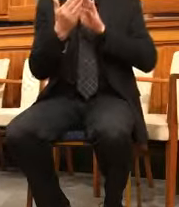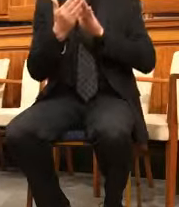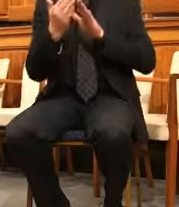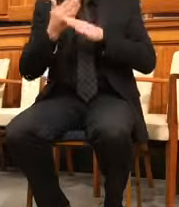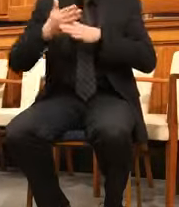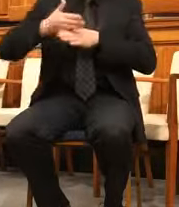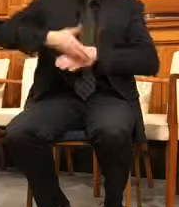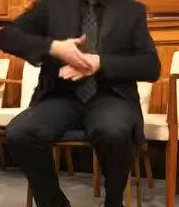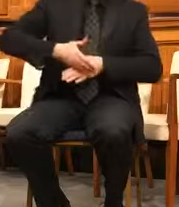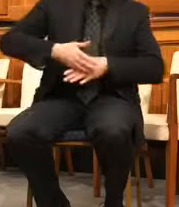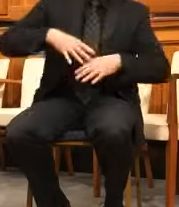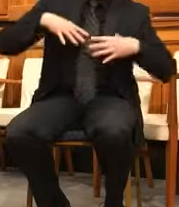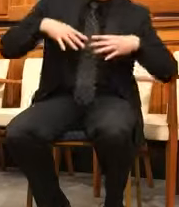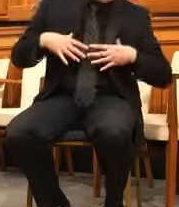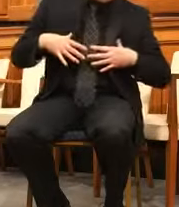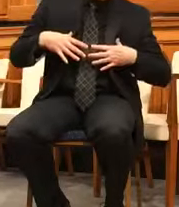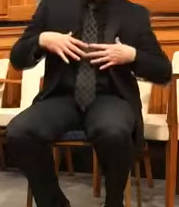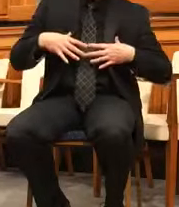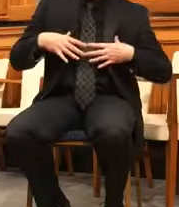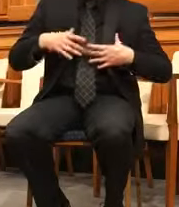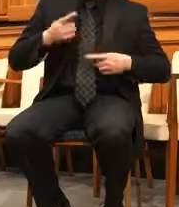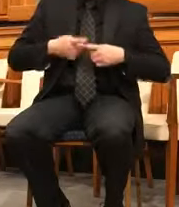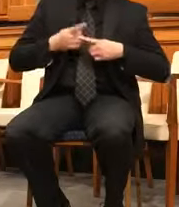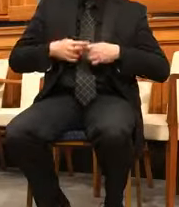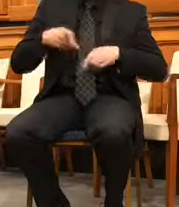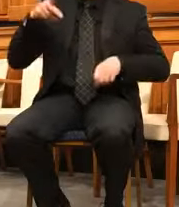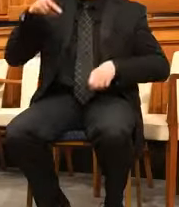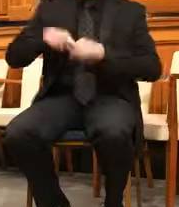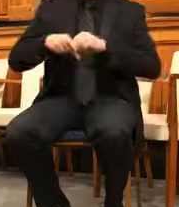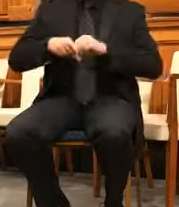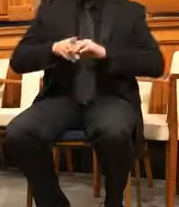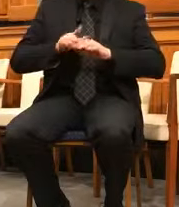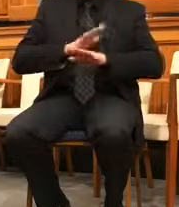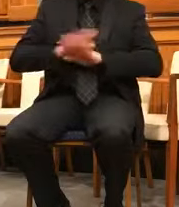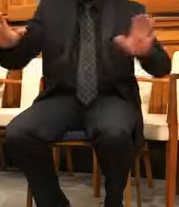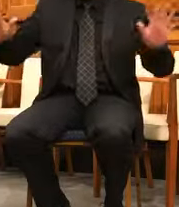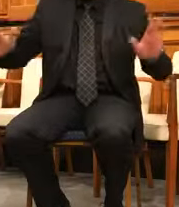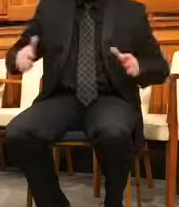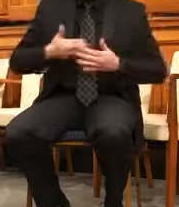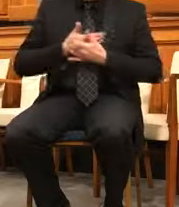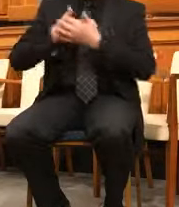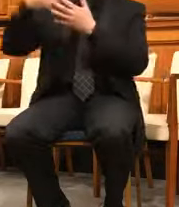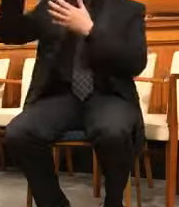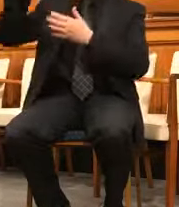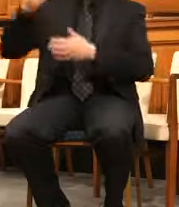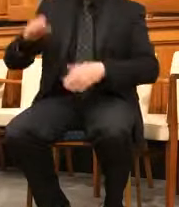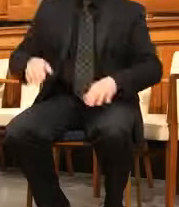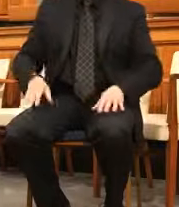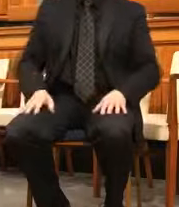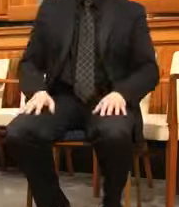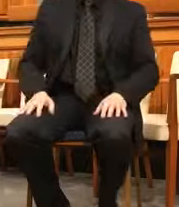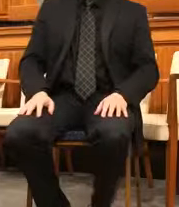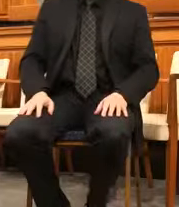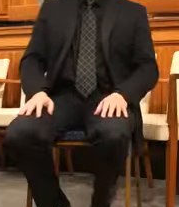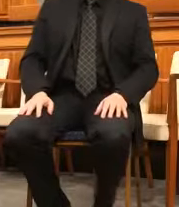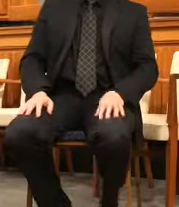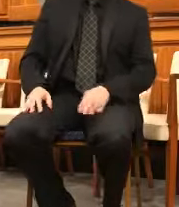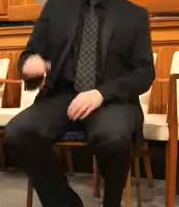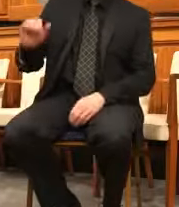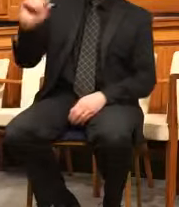soon cut off, and we fly away. Who knoweth the power of thine